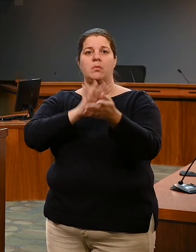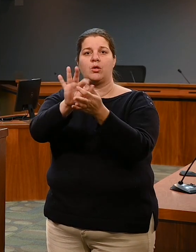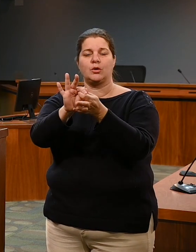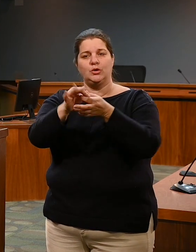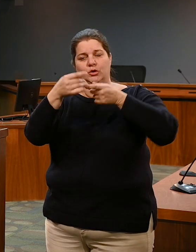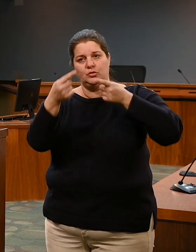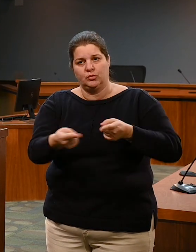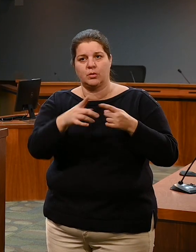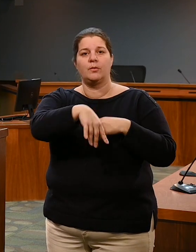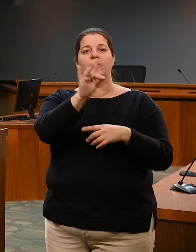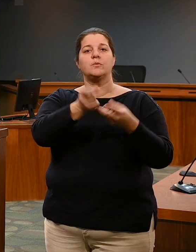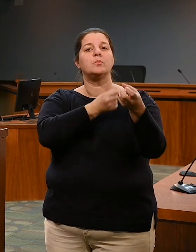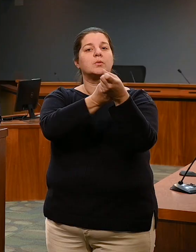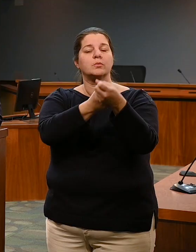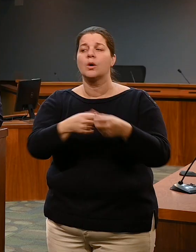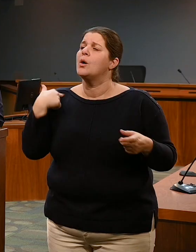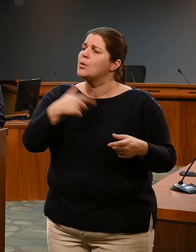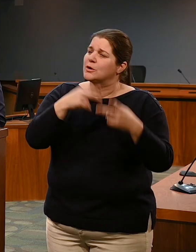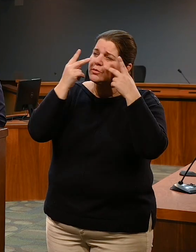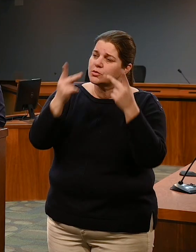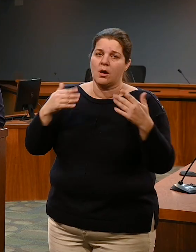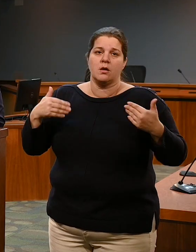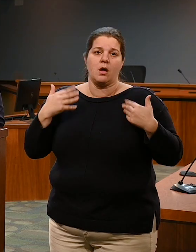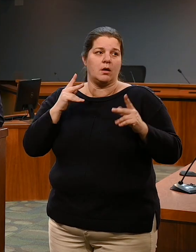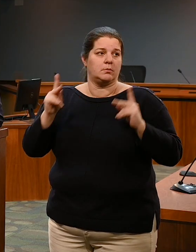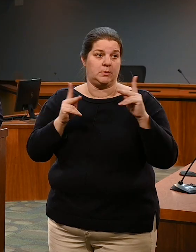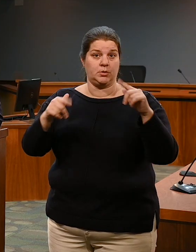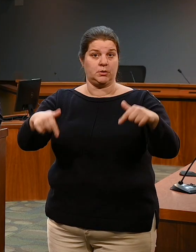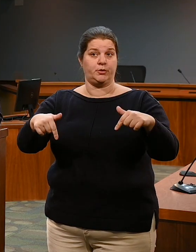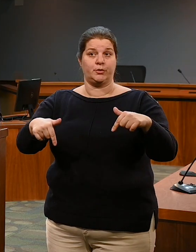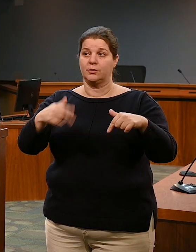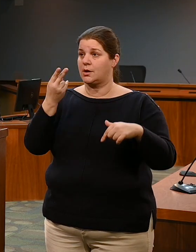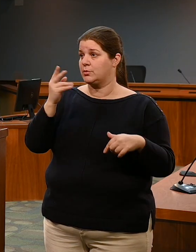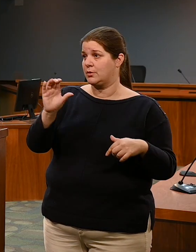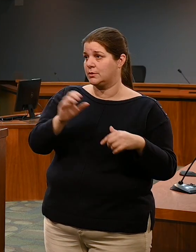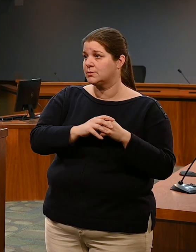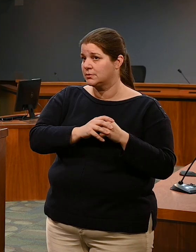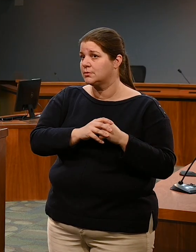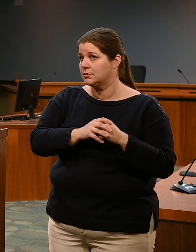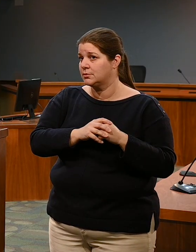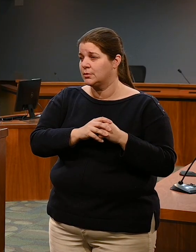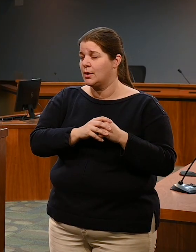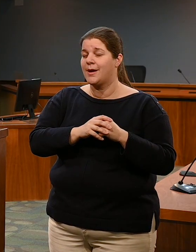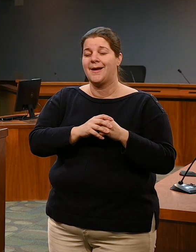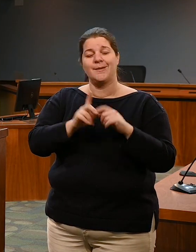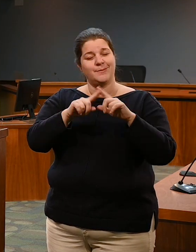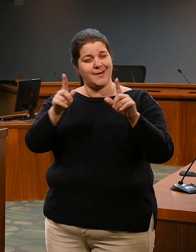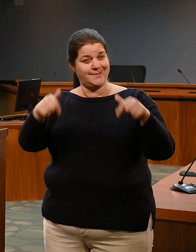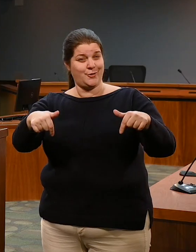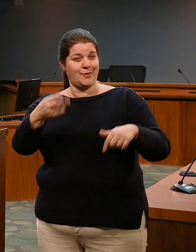However, through it all, we witnessed the resilience of our young people here in Howard County. Even in